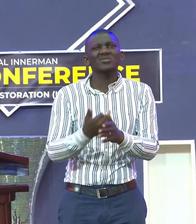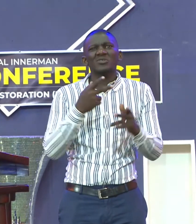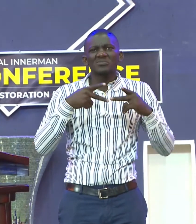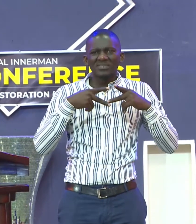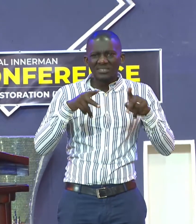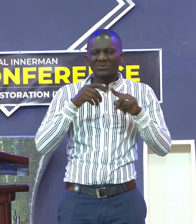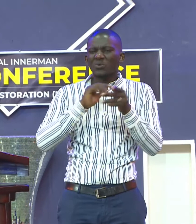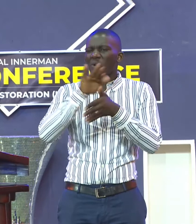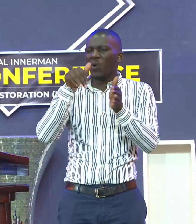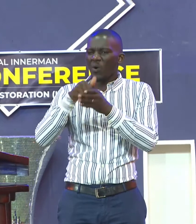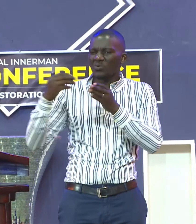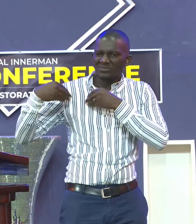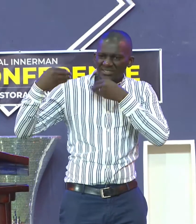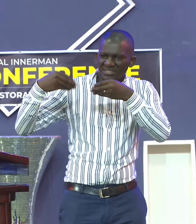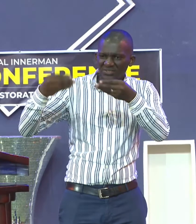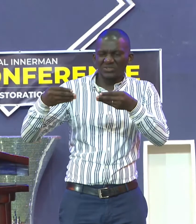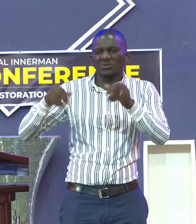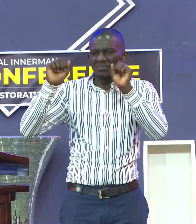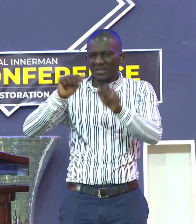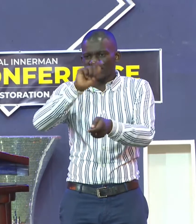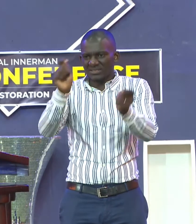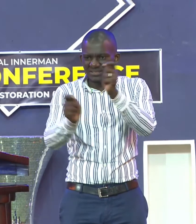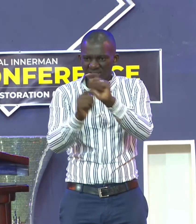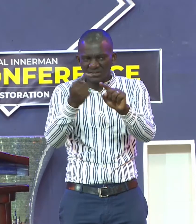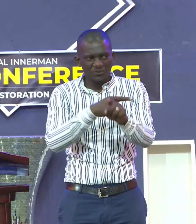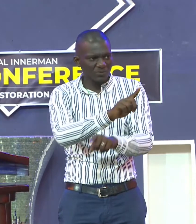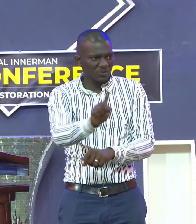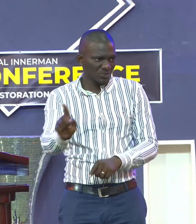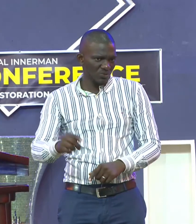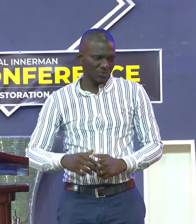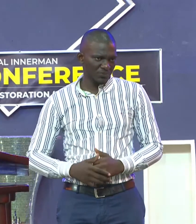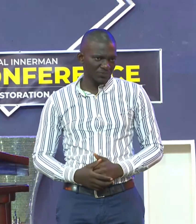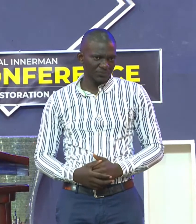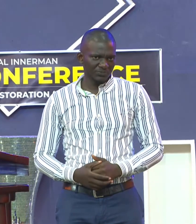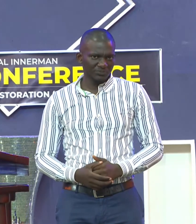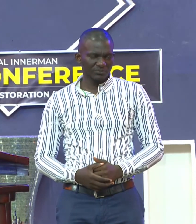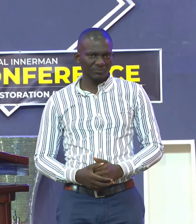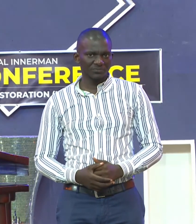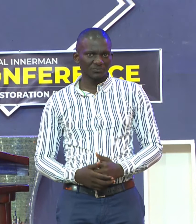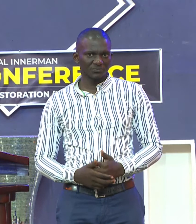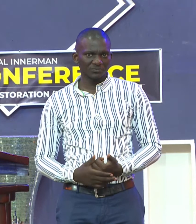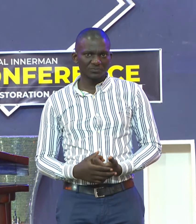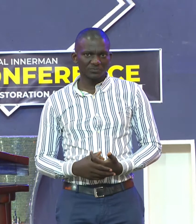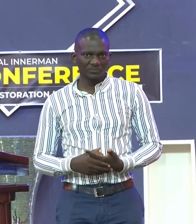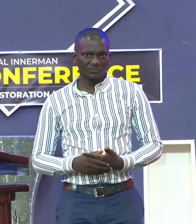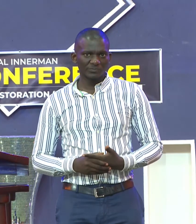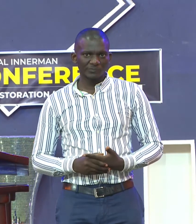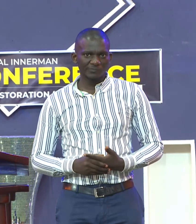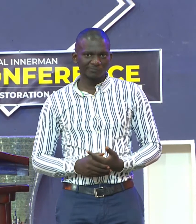babajjajja abaaliwo omulembe gugenda kukyokera ku gwe. Amen. When the Lord sees you, he sees the beginning of